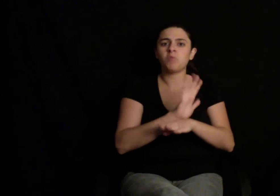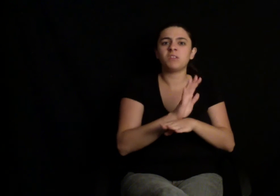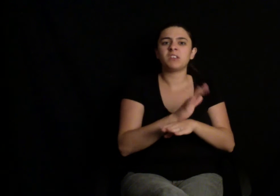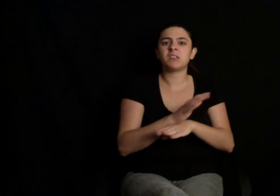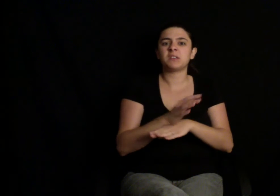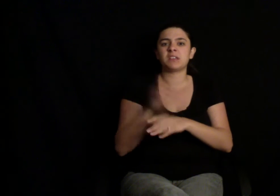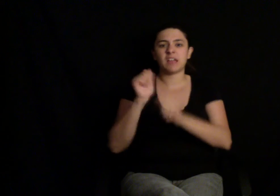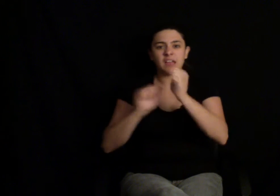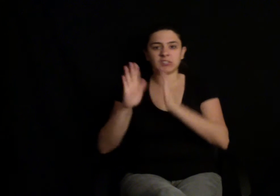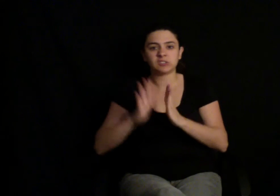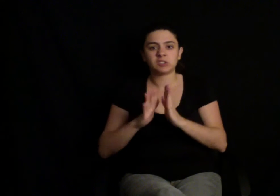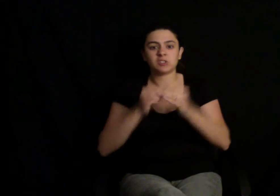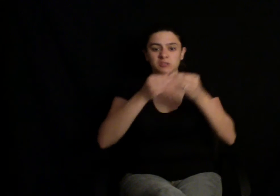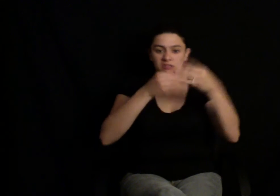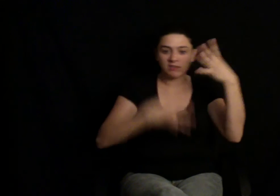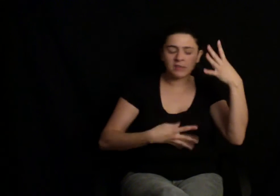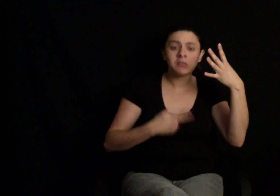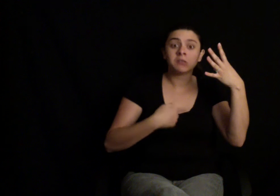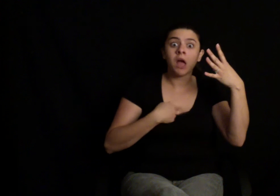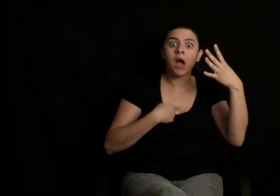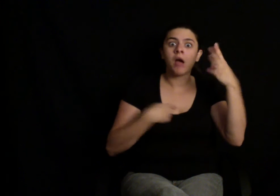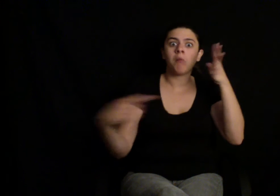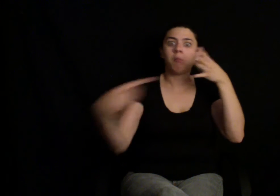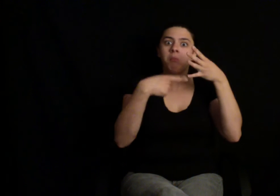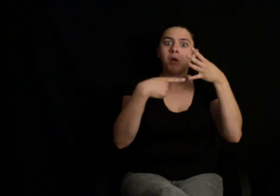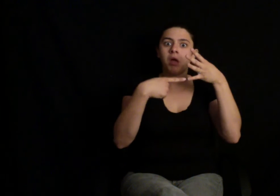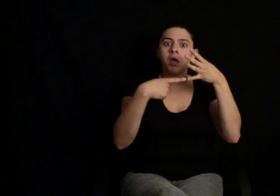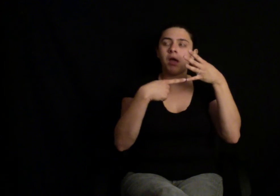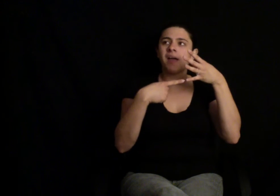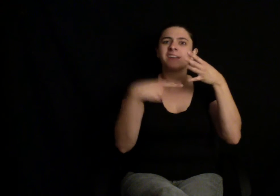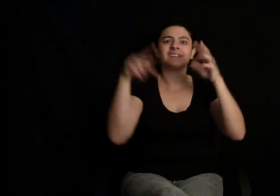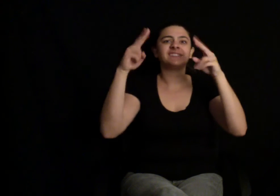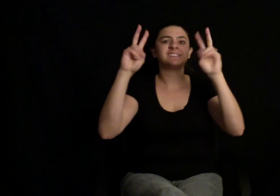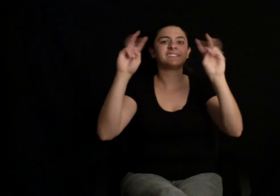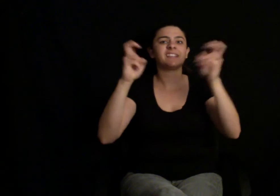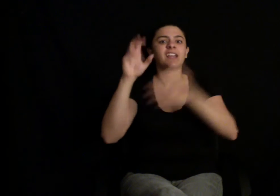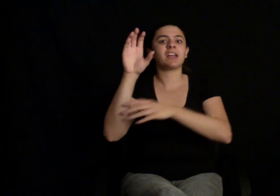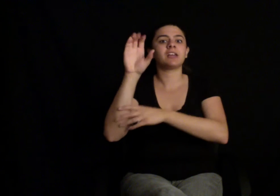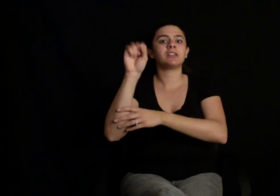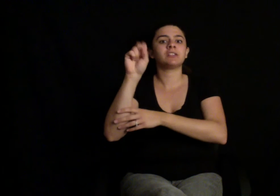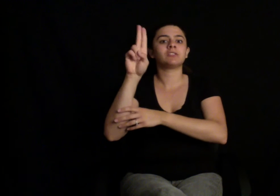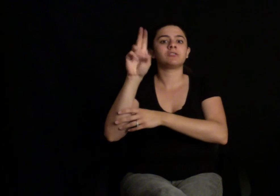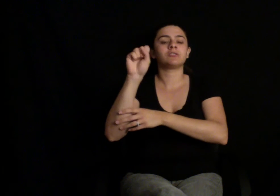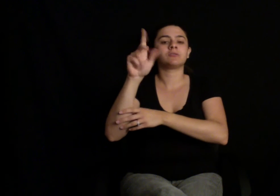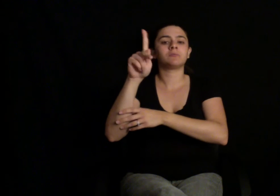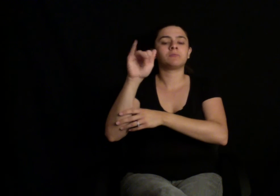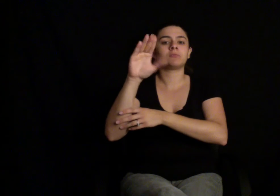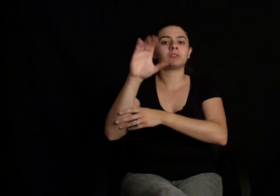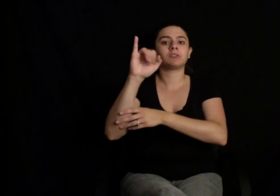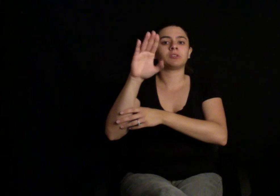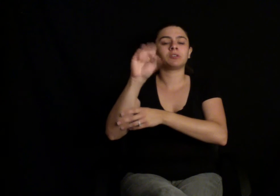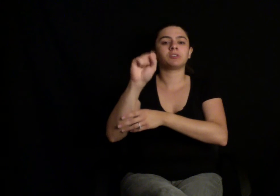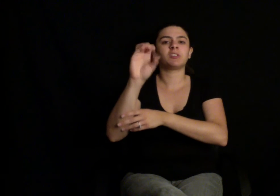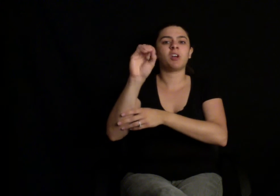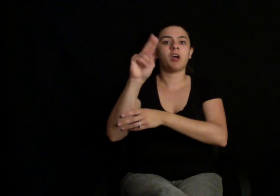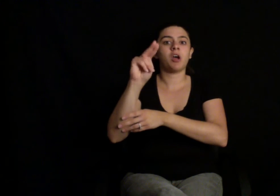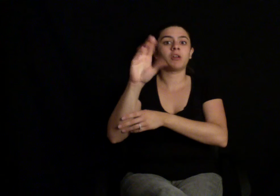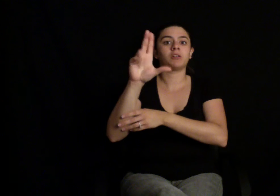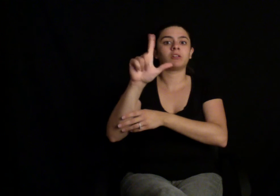was like, oh my gosh, this is my first movie, like acting, if you want to call it acting, credit. And I was really excited about it, so I posted it